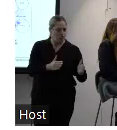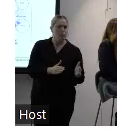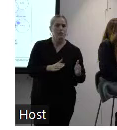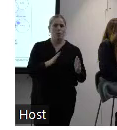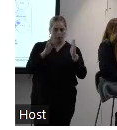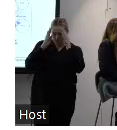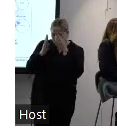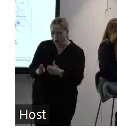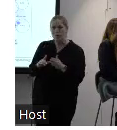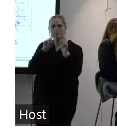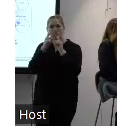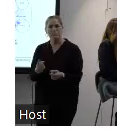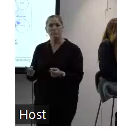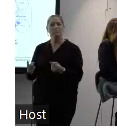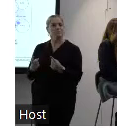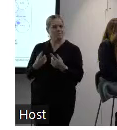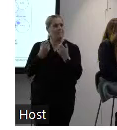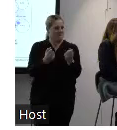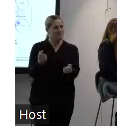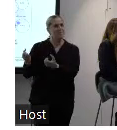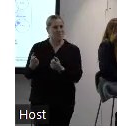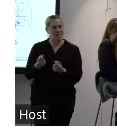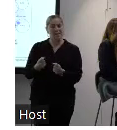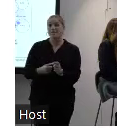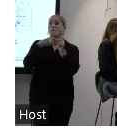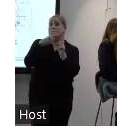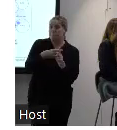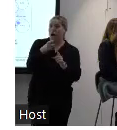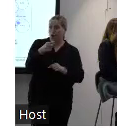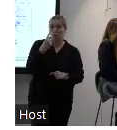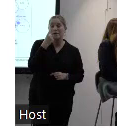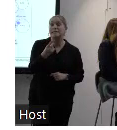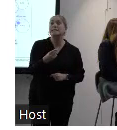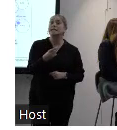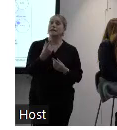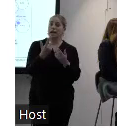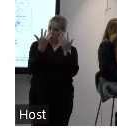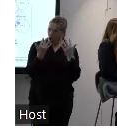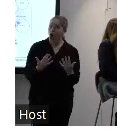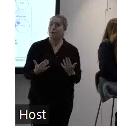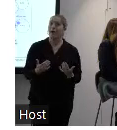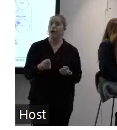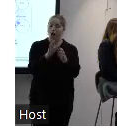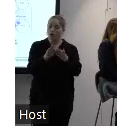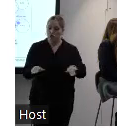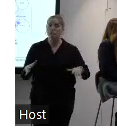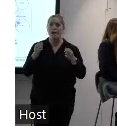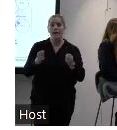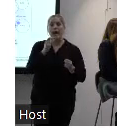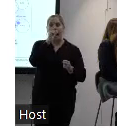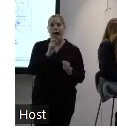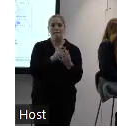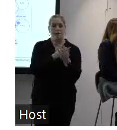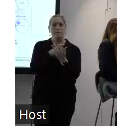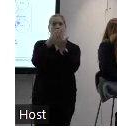common for these disorders to occur together. It's very rare that a child will present with only one disorder or only a very small range